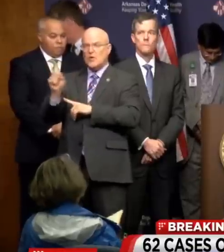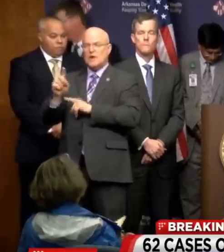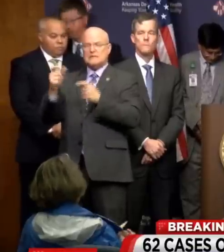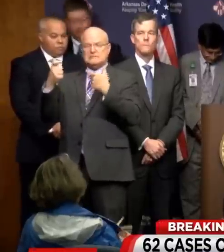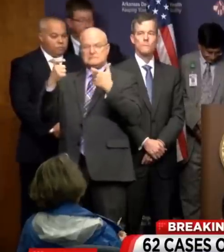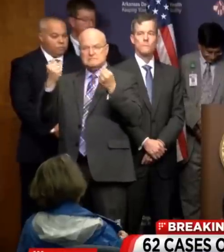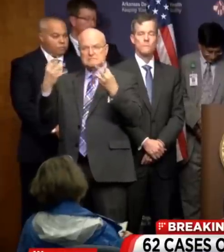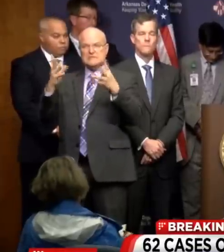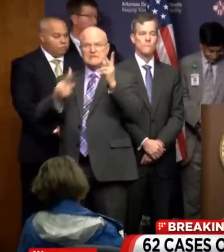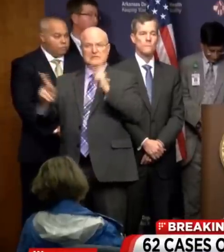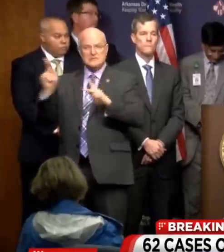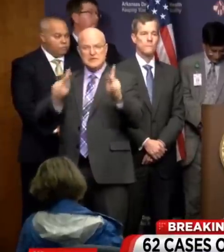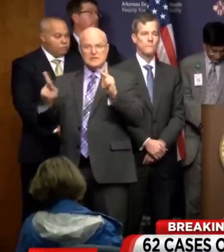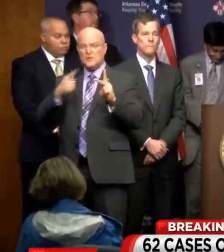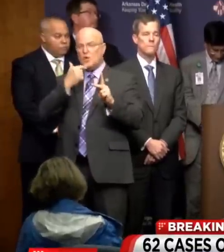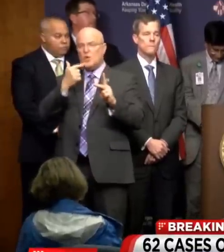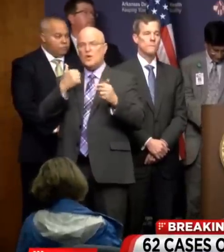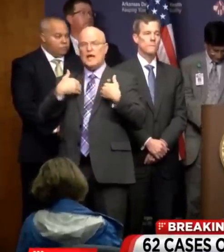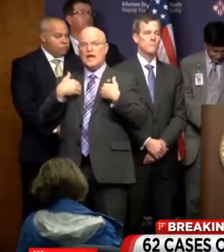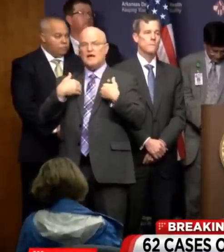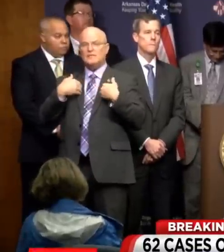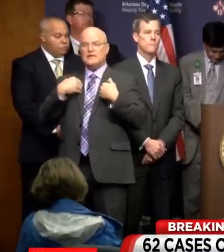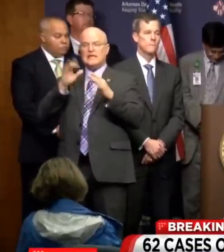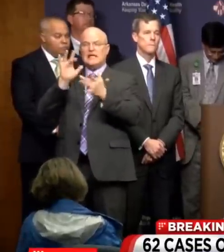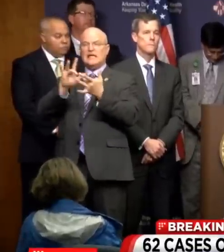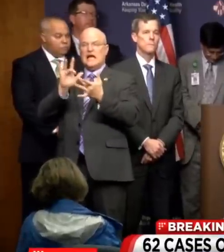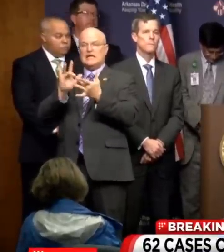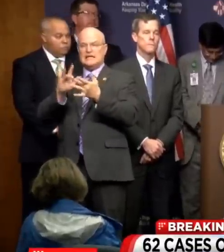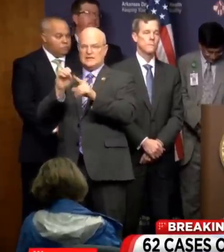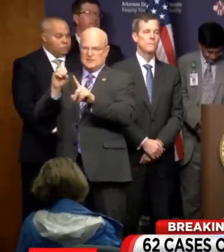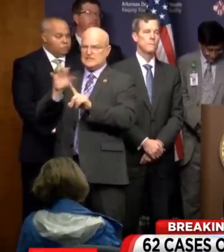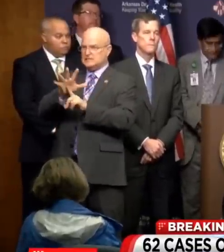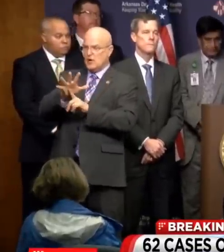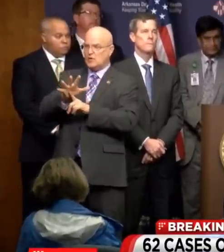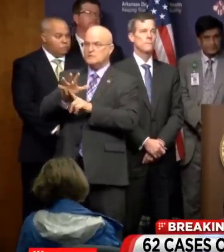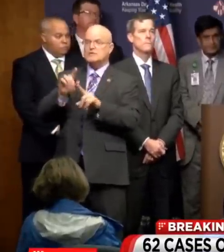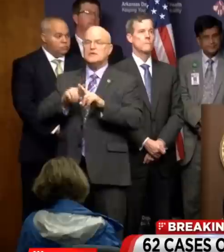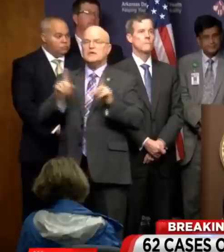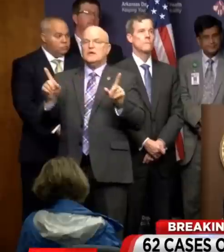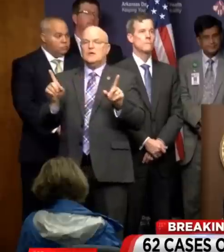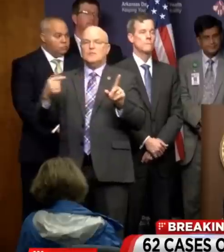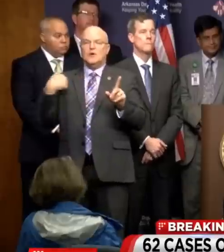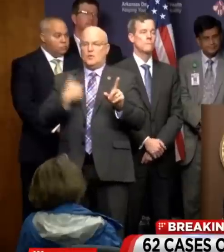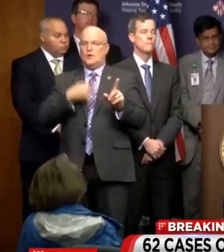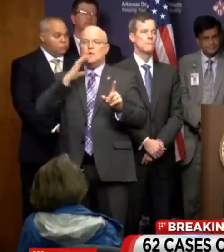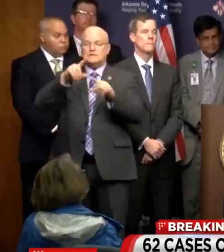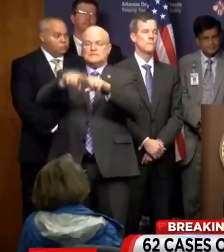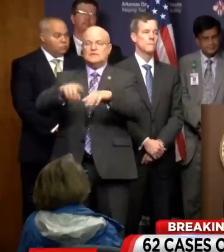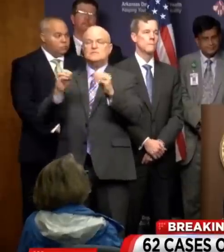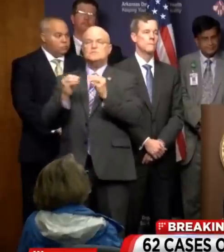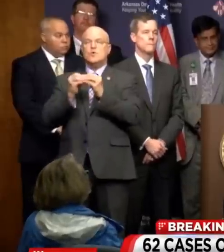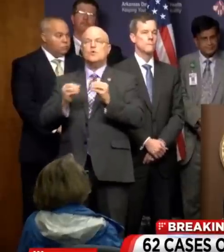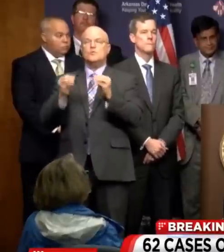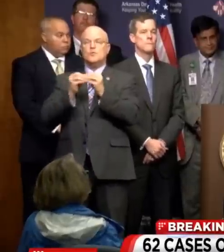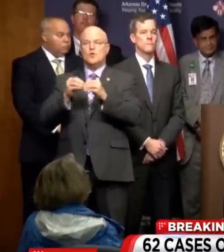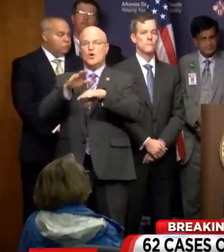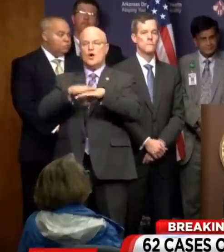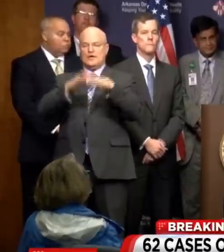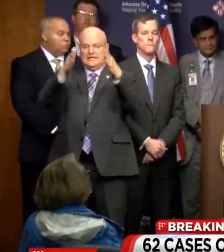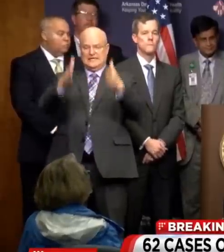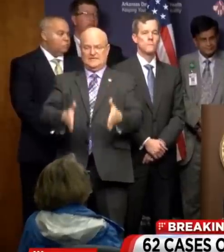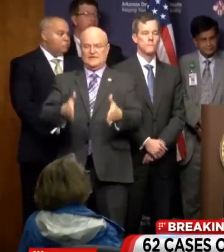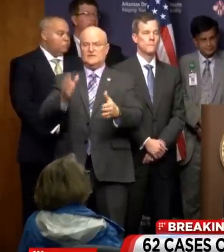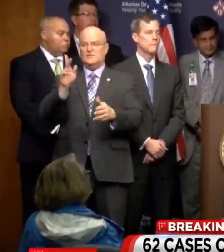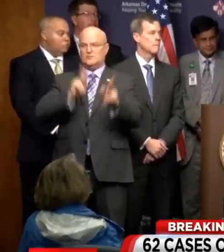are large numbers who have been in contact or been exposed. But we're going to have to depend more and more on